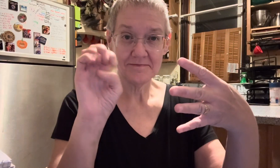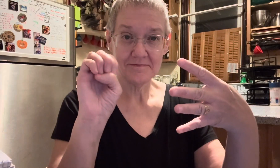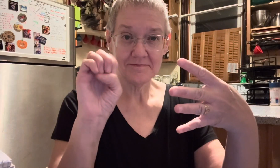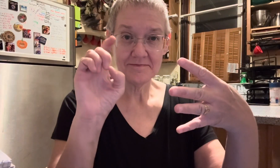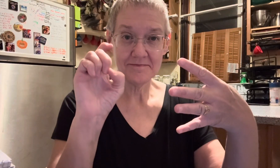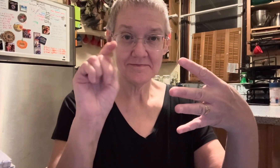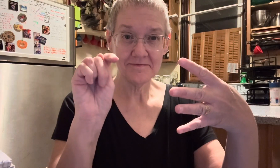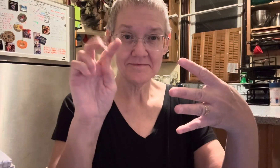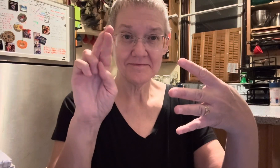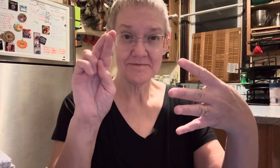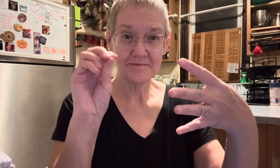Dextrose,